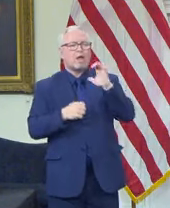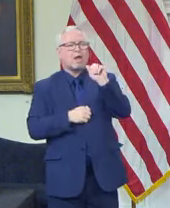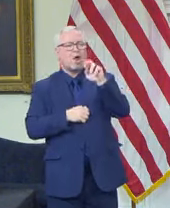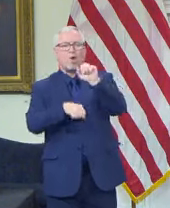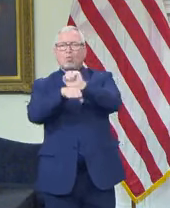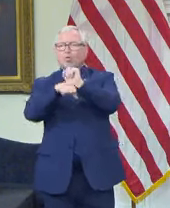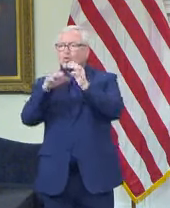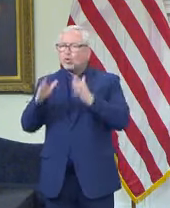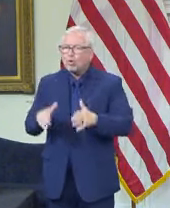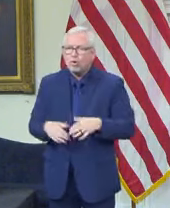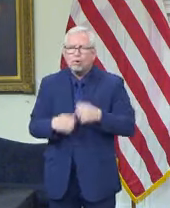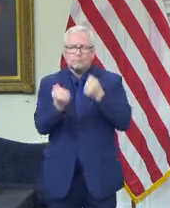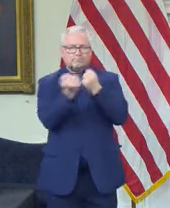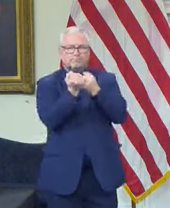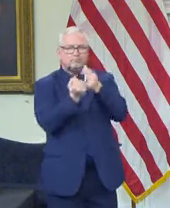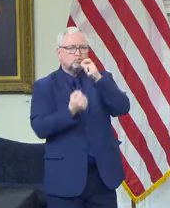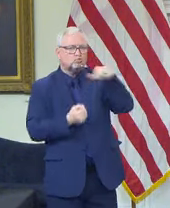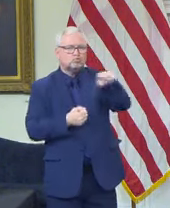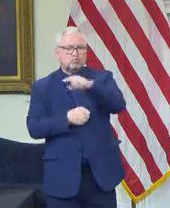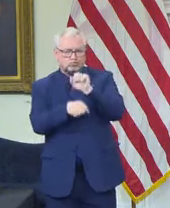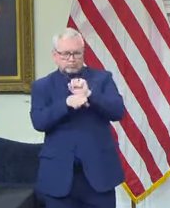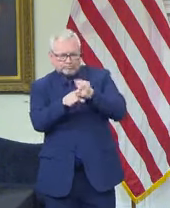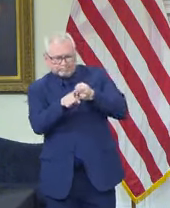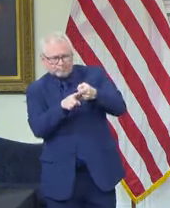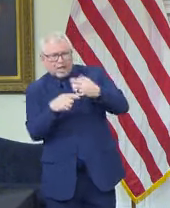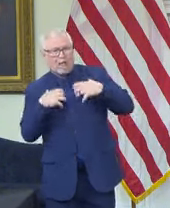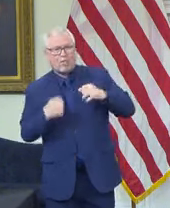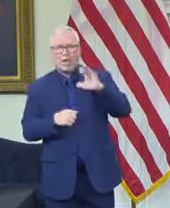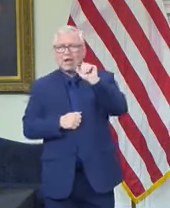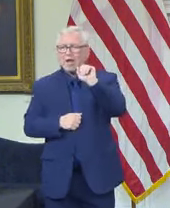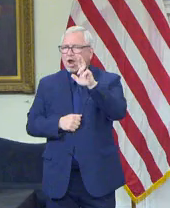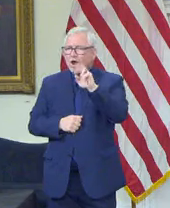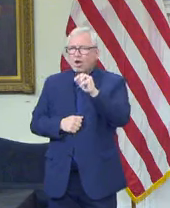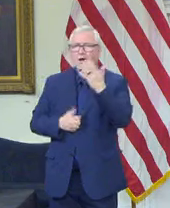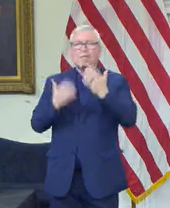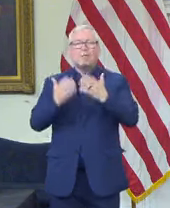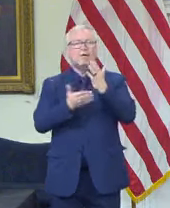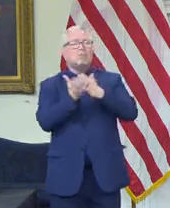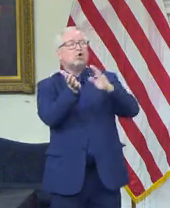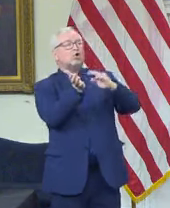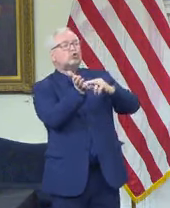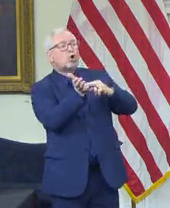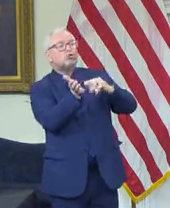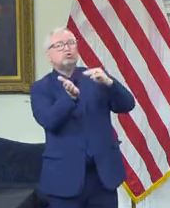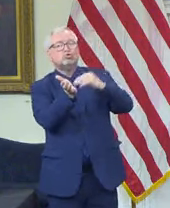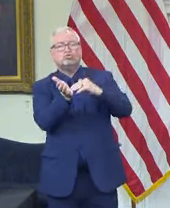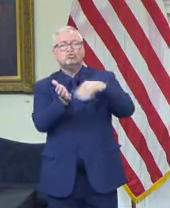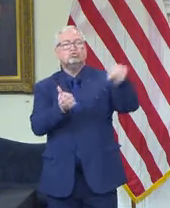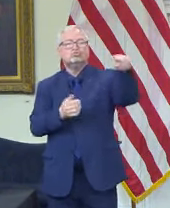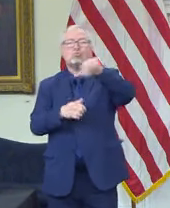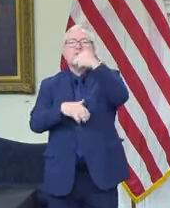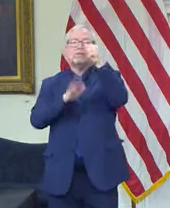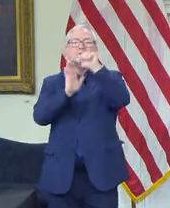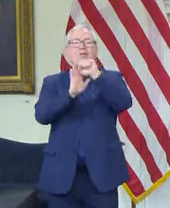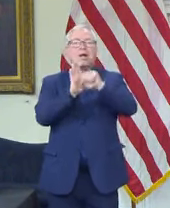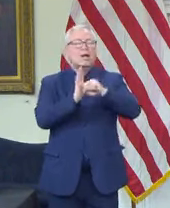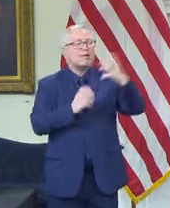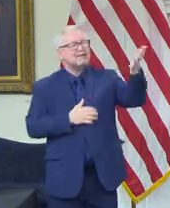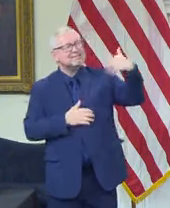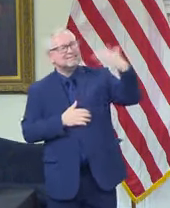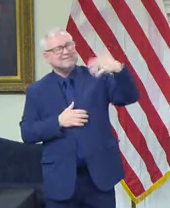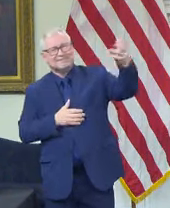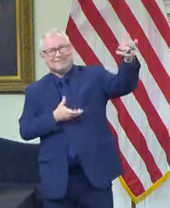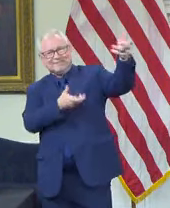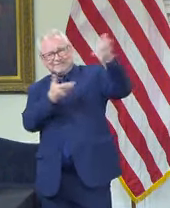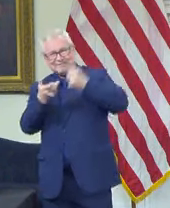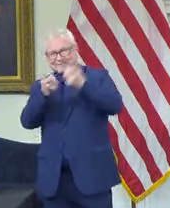healthcare practitioners, practitioners licensed in other states, and nursing graduates. These are some of